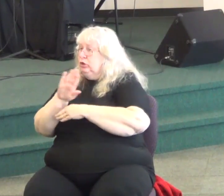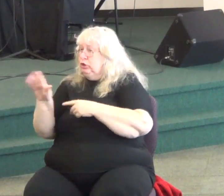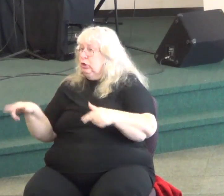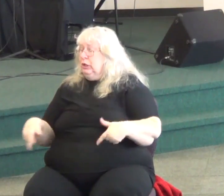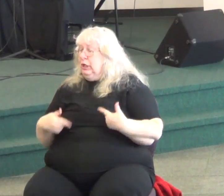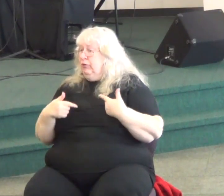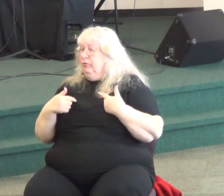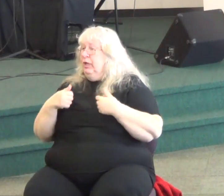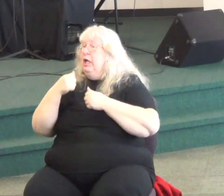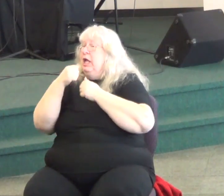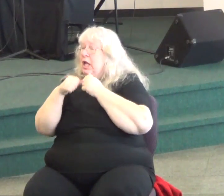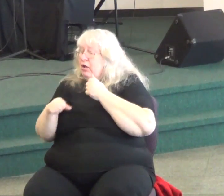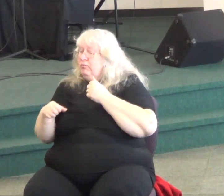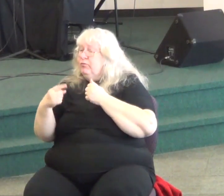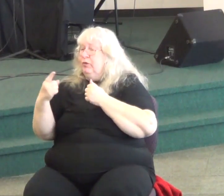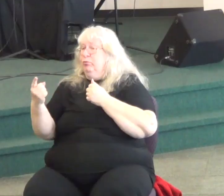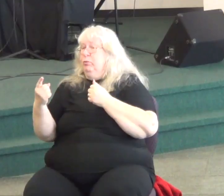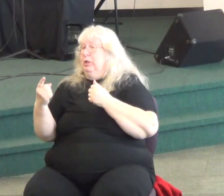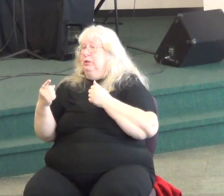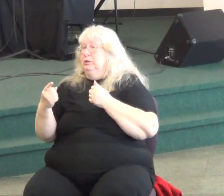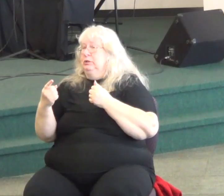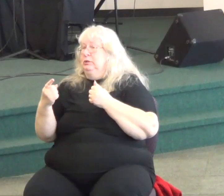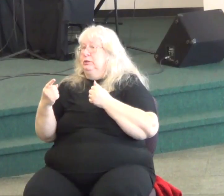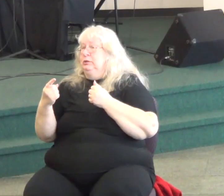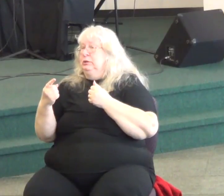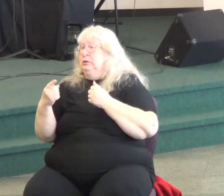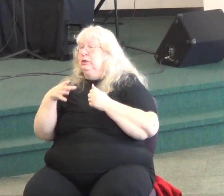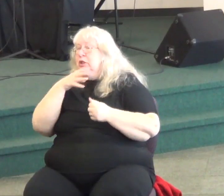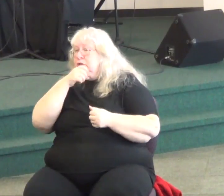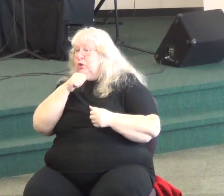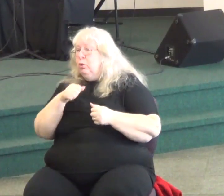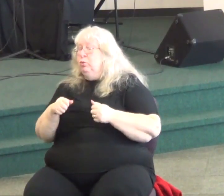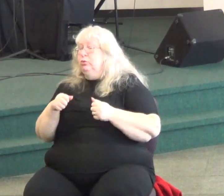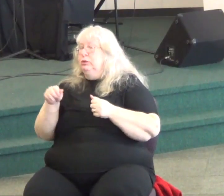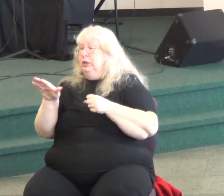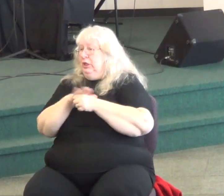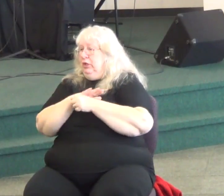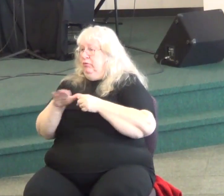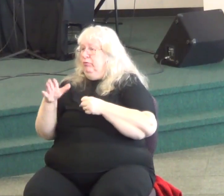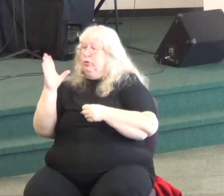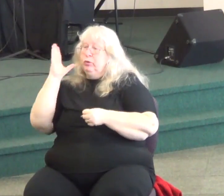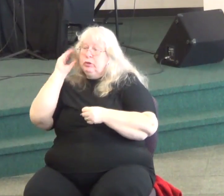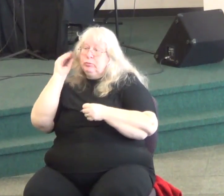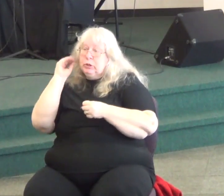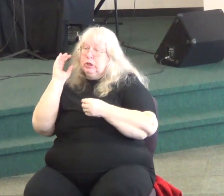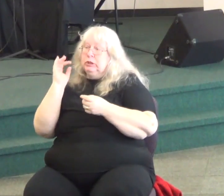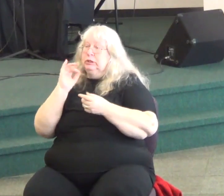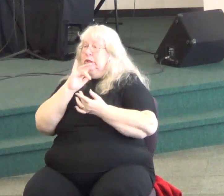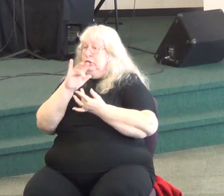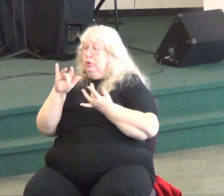Everybody that's left, that's old enough to experience that tornado, has a story about that day.